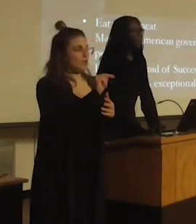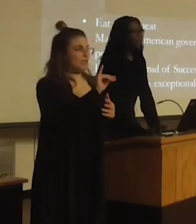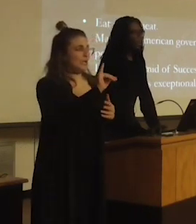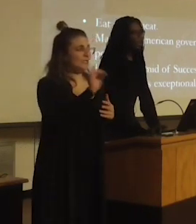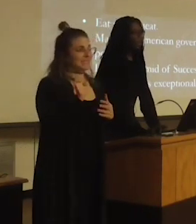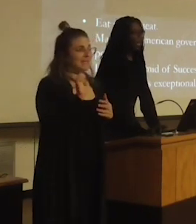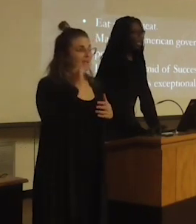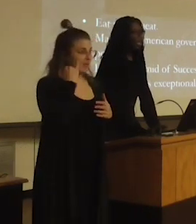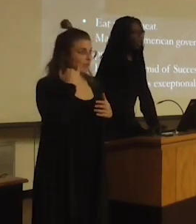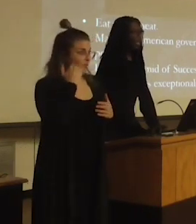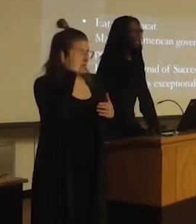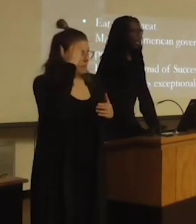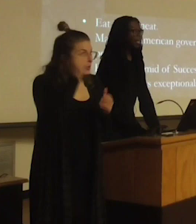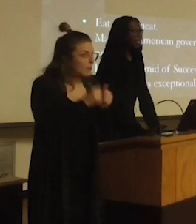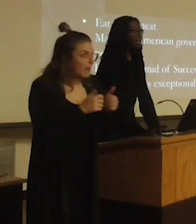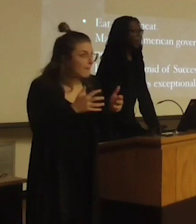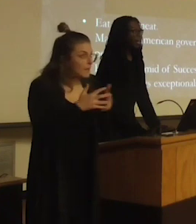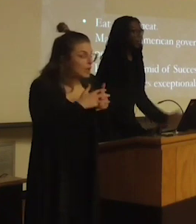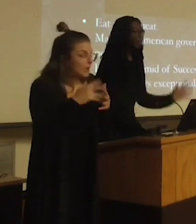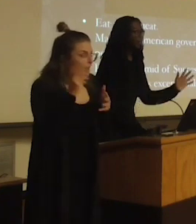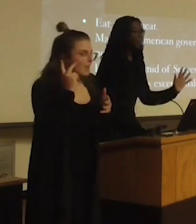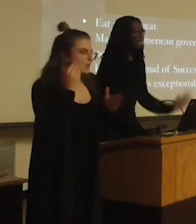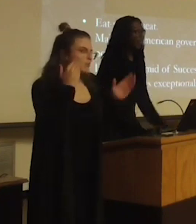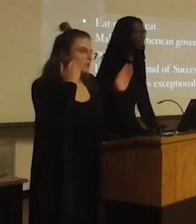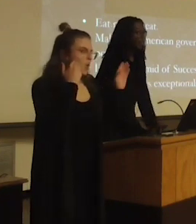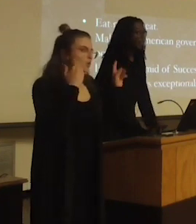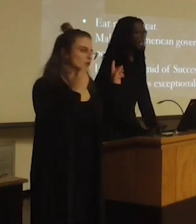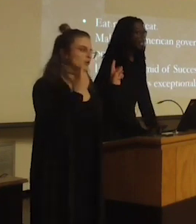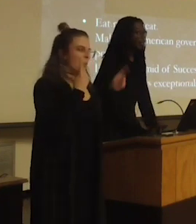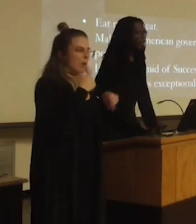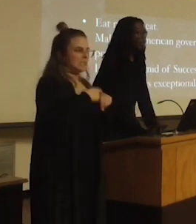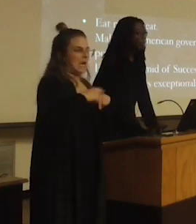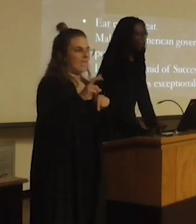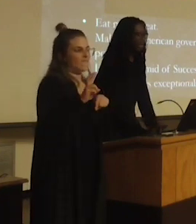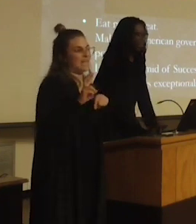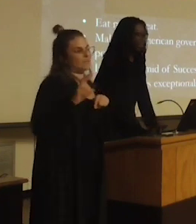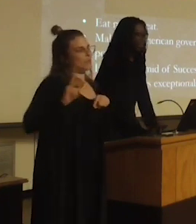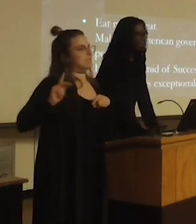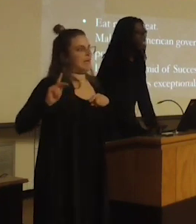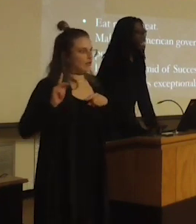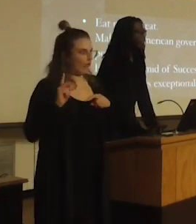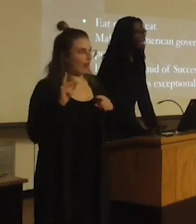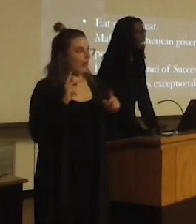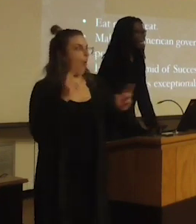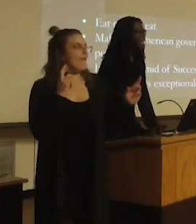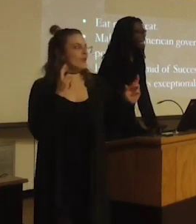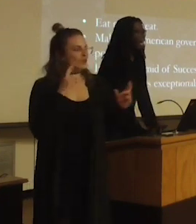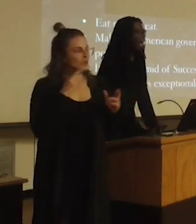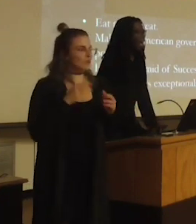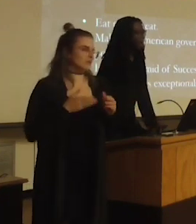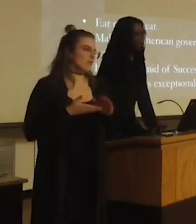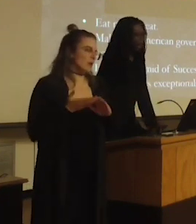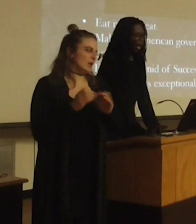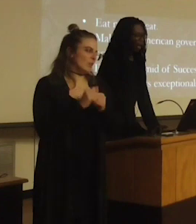familiar at all with American politics, you recognize that Sarah Palin was the one-time vice presidential hopeful when she was running with John